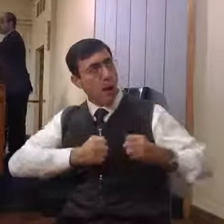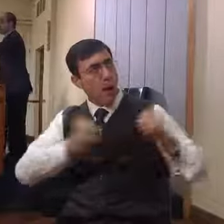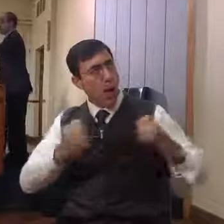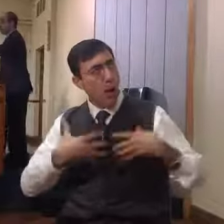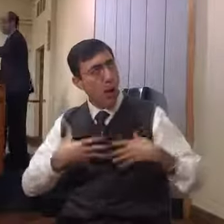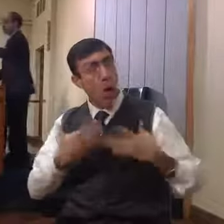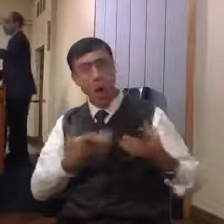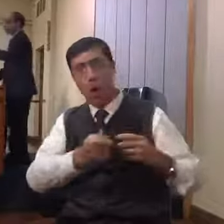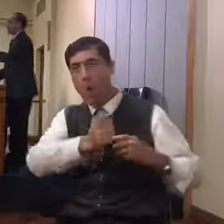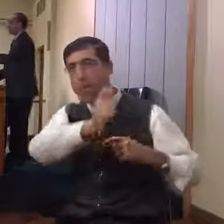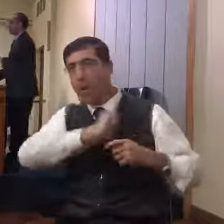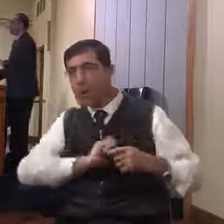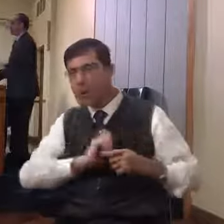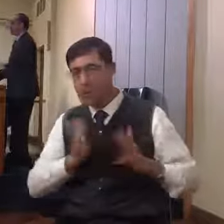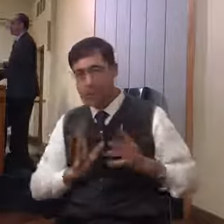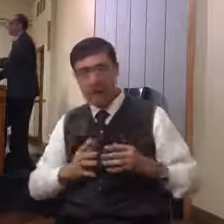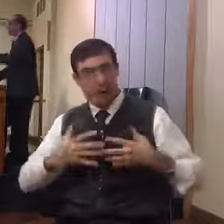fine.